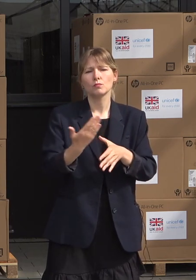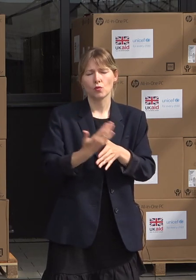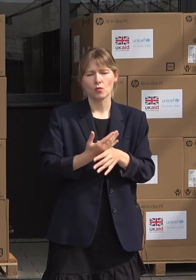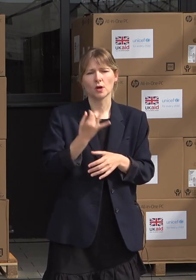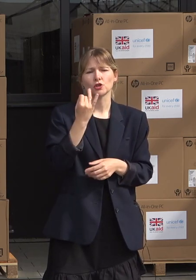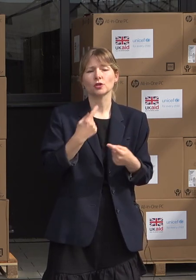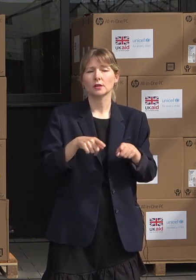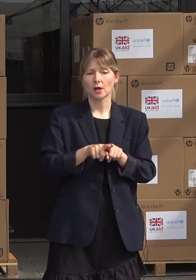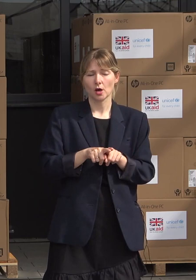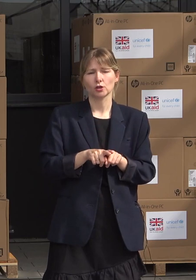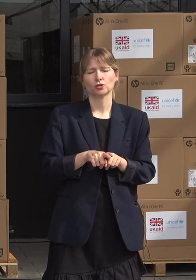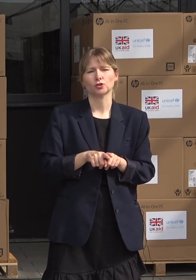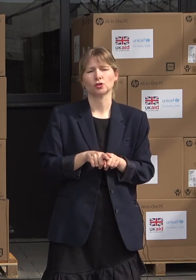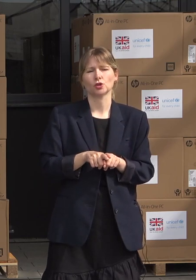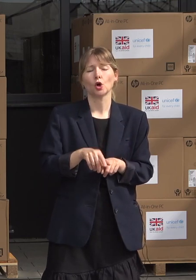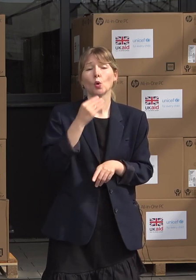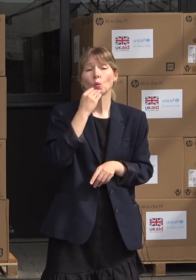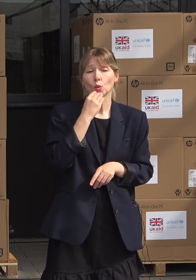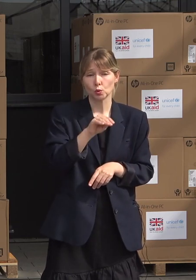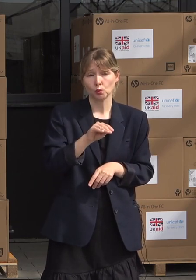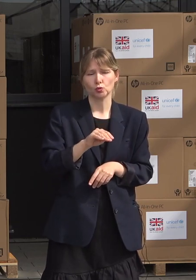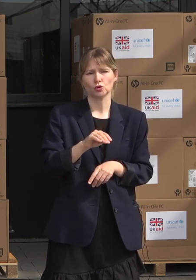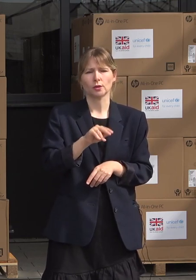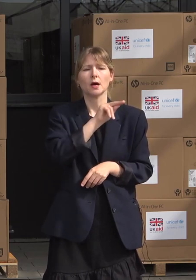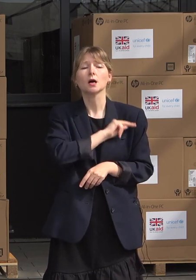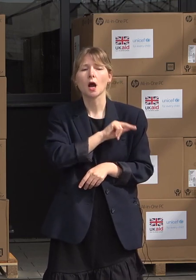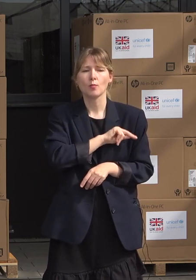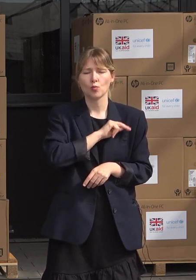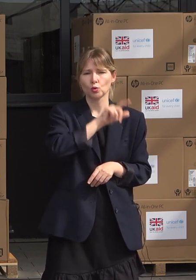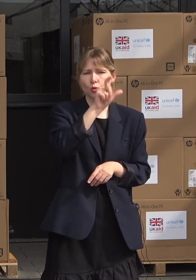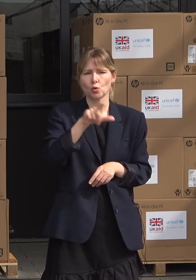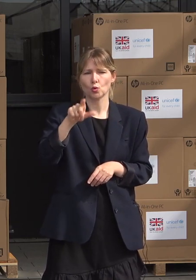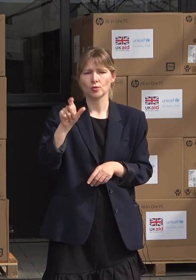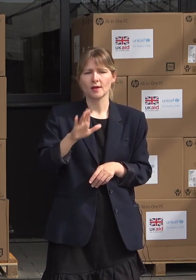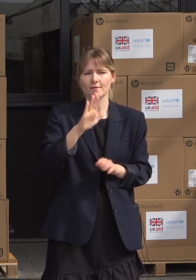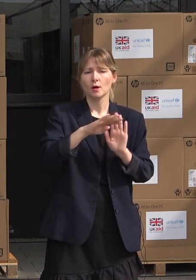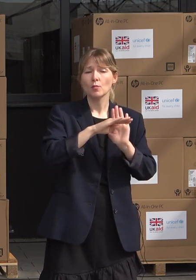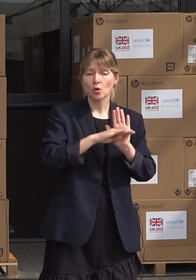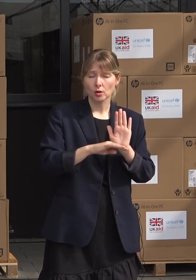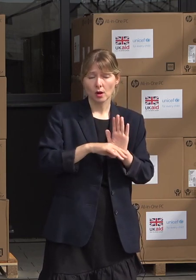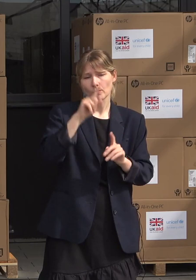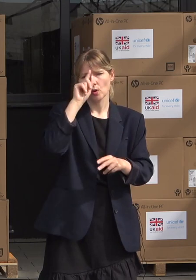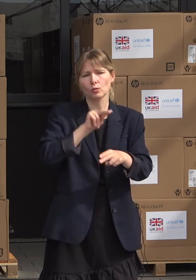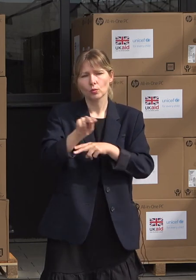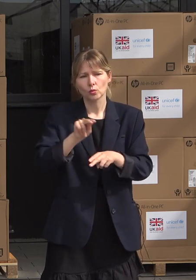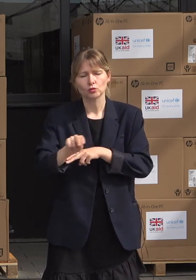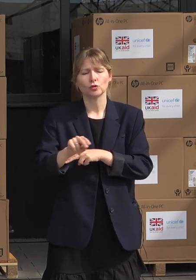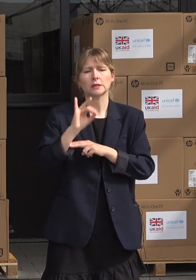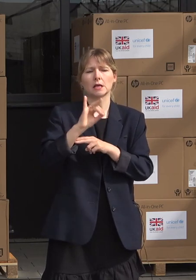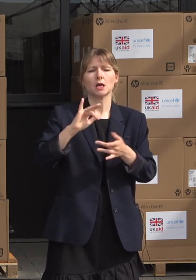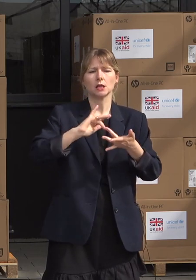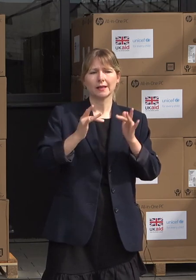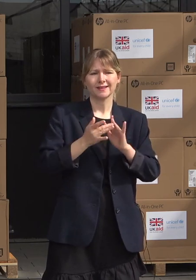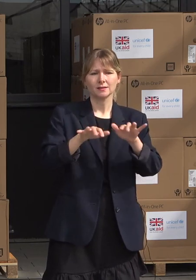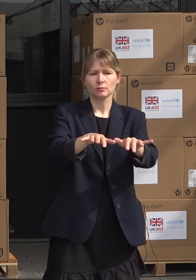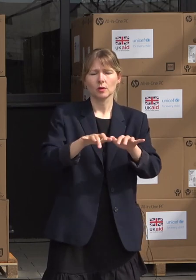determination of ensuring the engagement in the system with the equipment that is